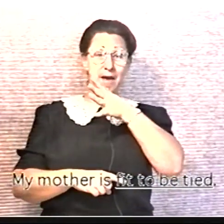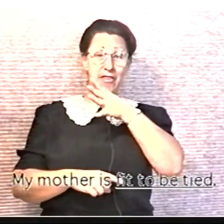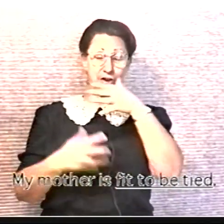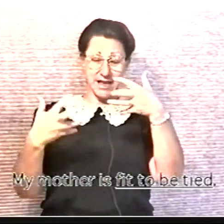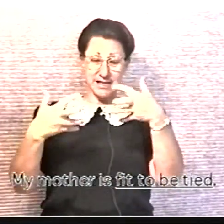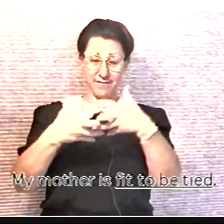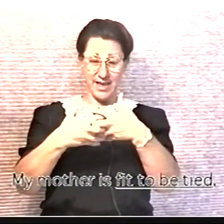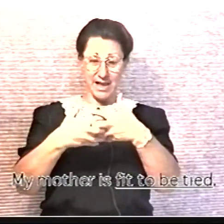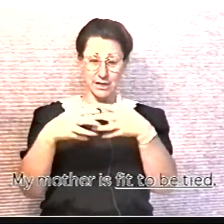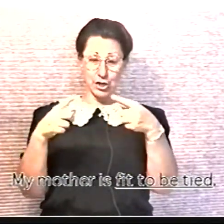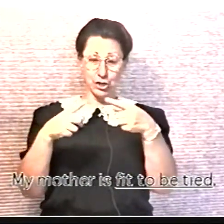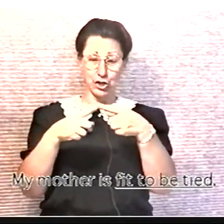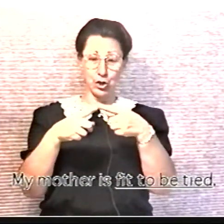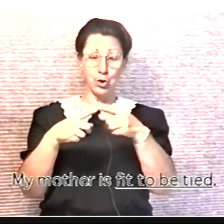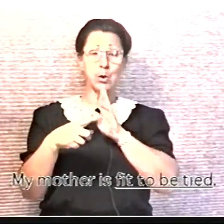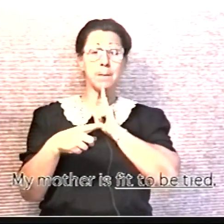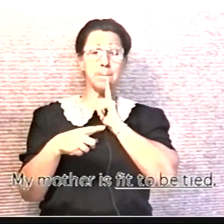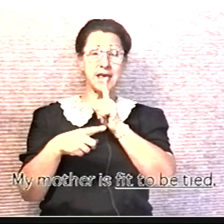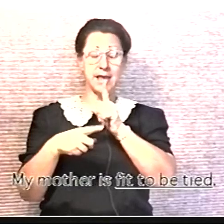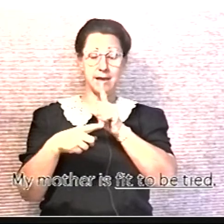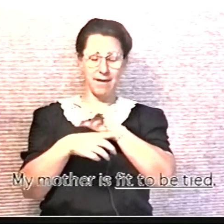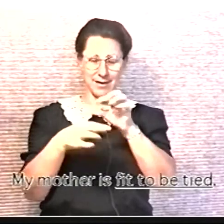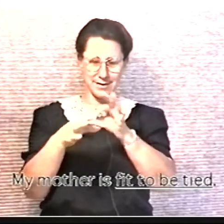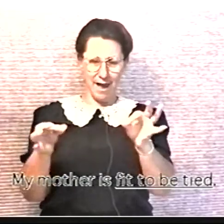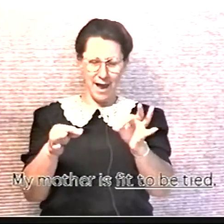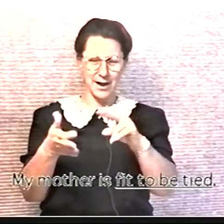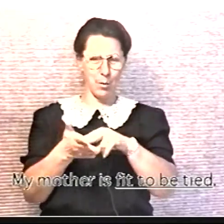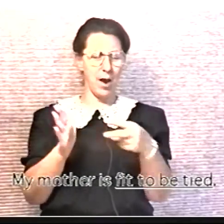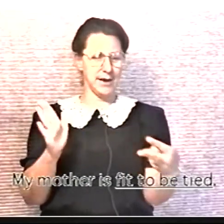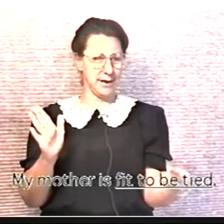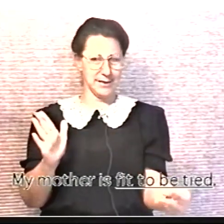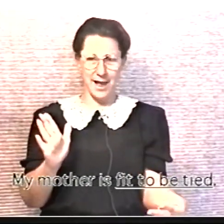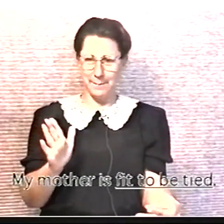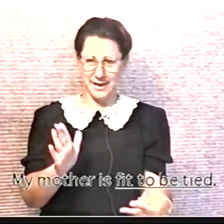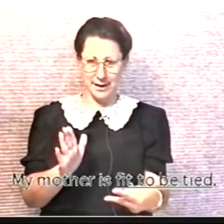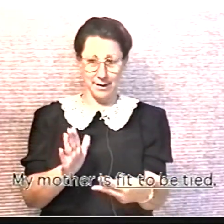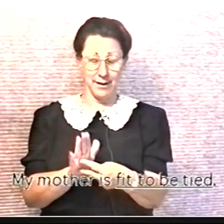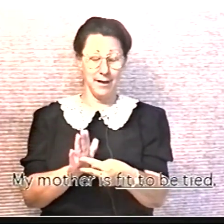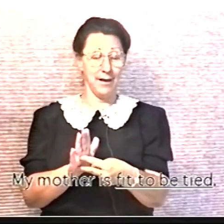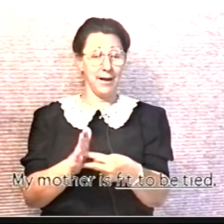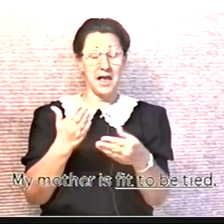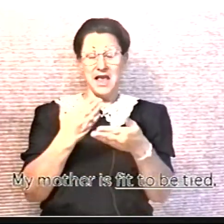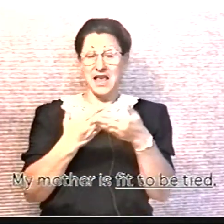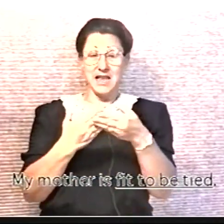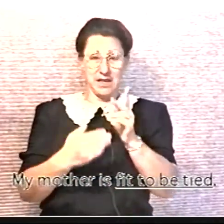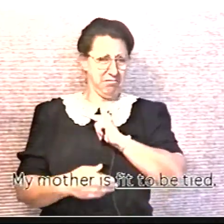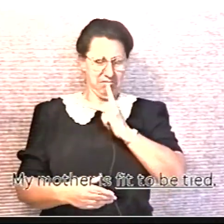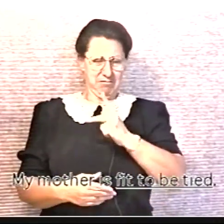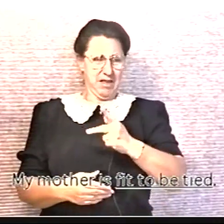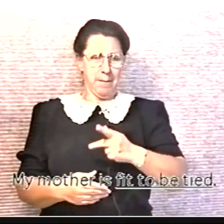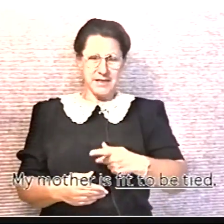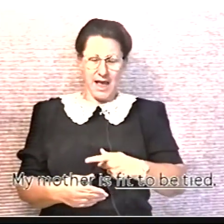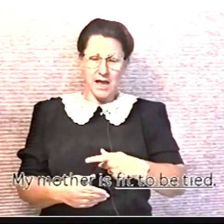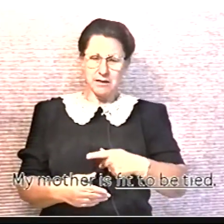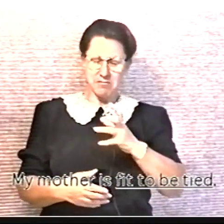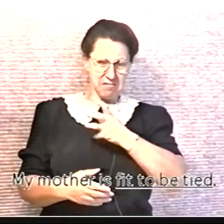is fit to be tied, what does that mean? Easy. Upset,